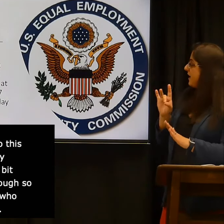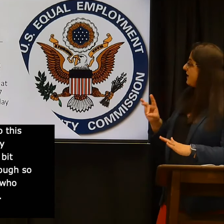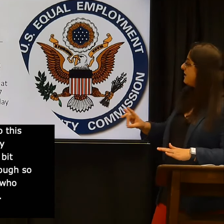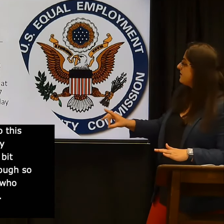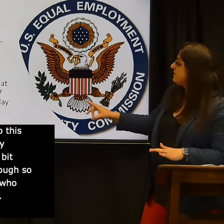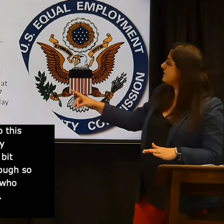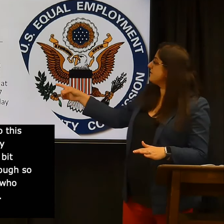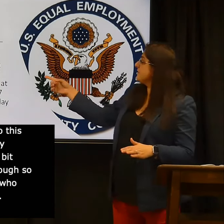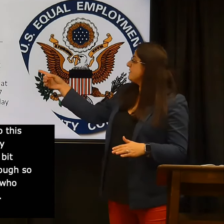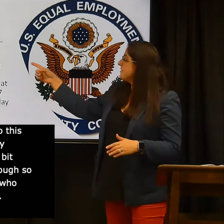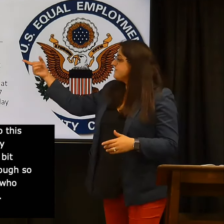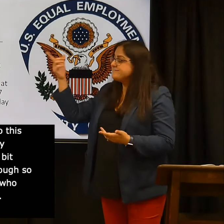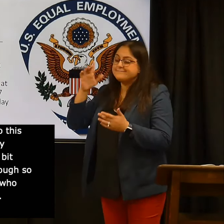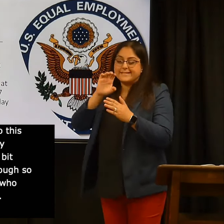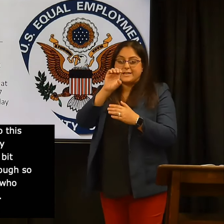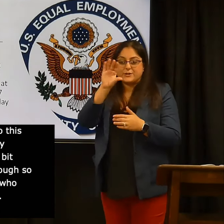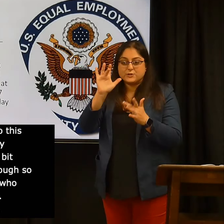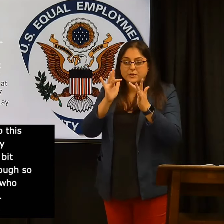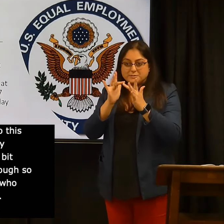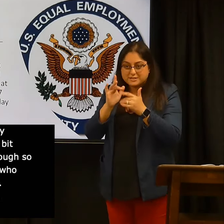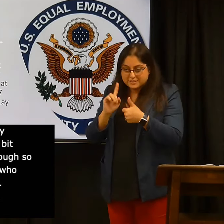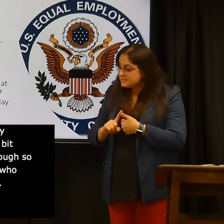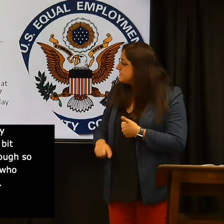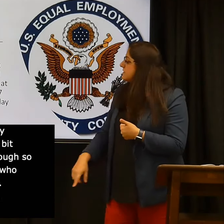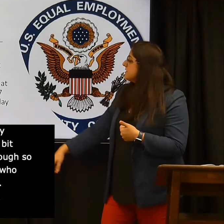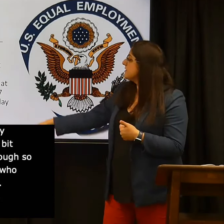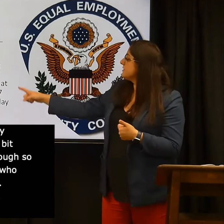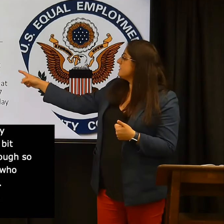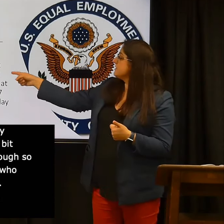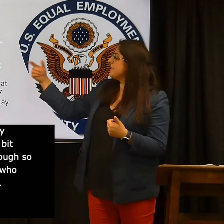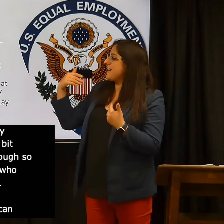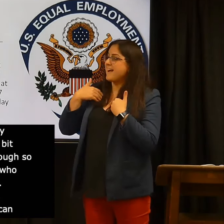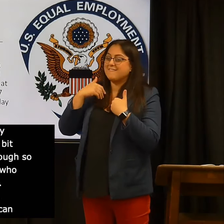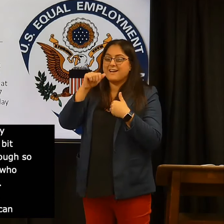And this is some resources that you can file, the EEOC website.